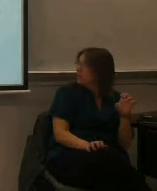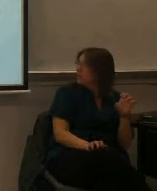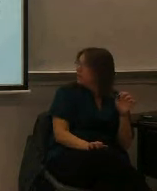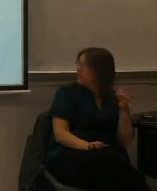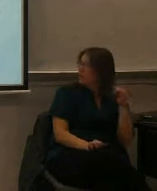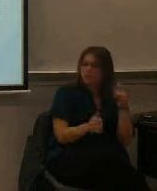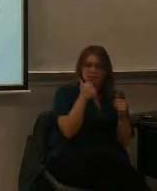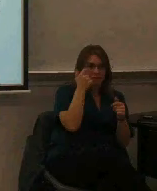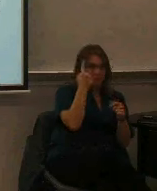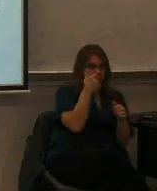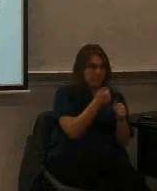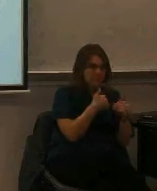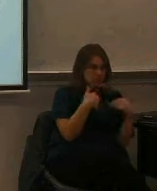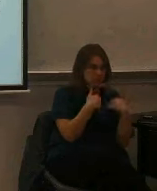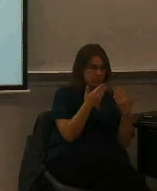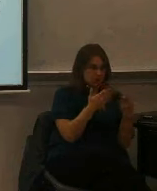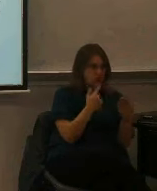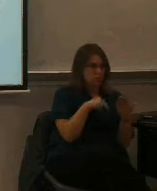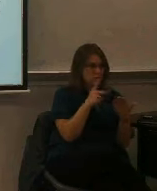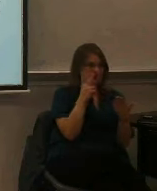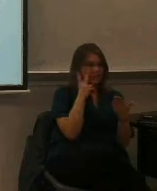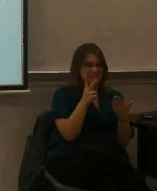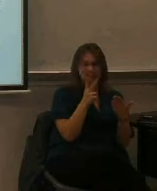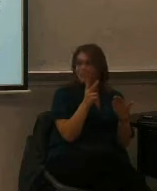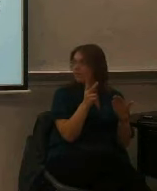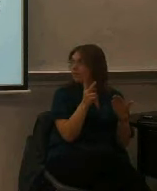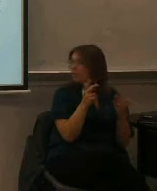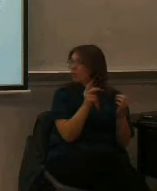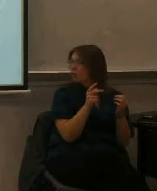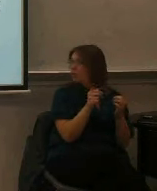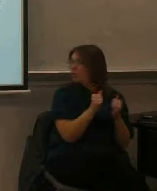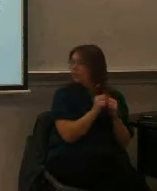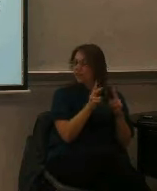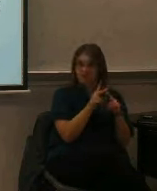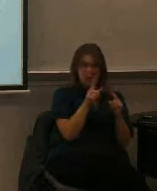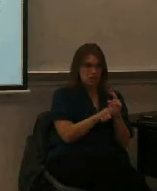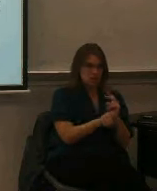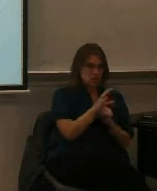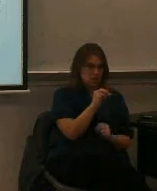per animal here. And we see that if there's very